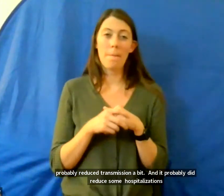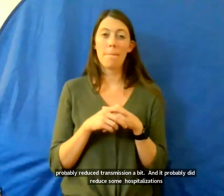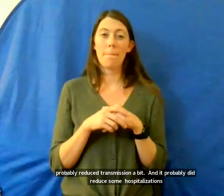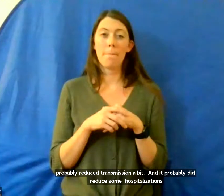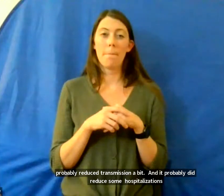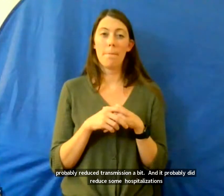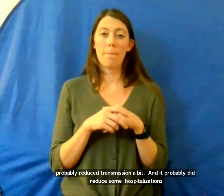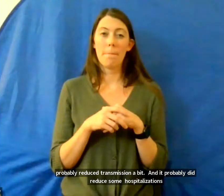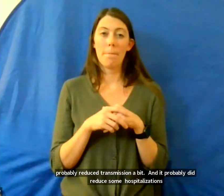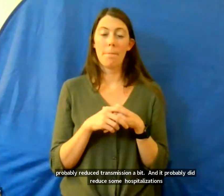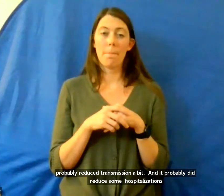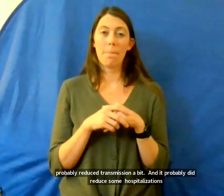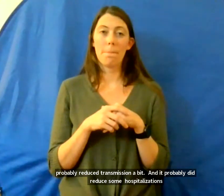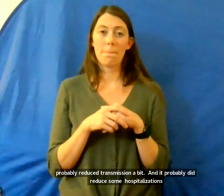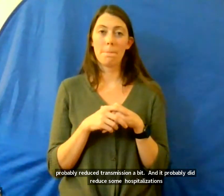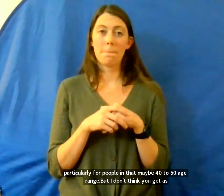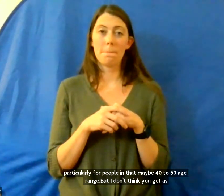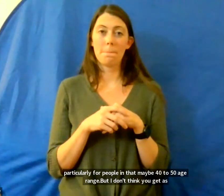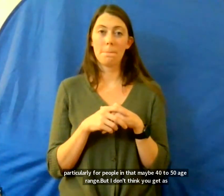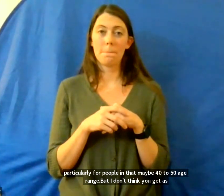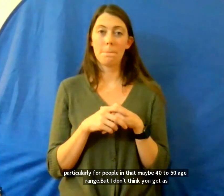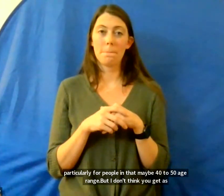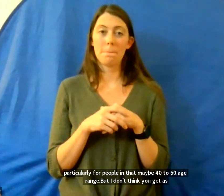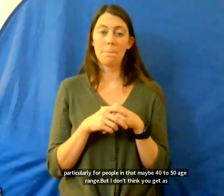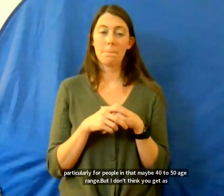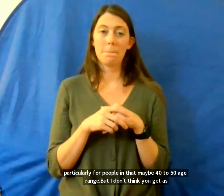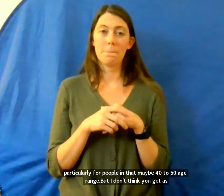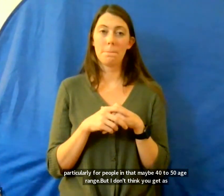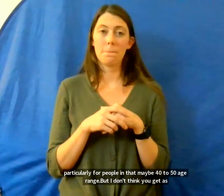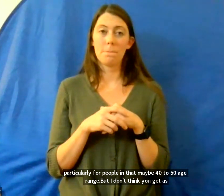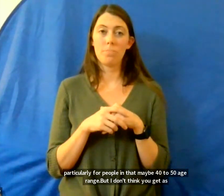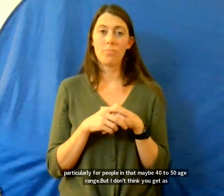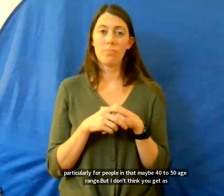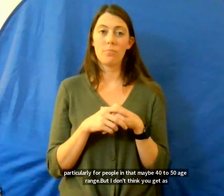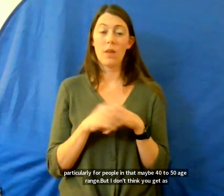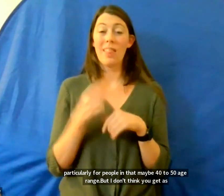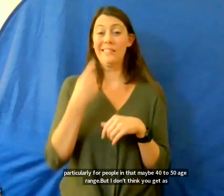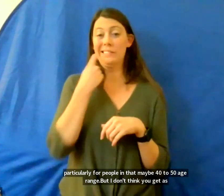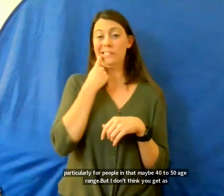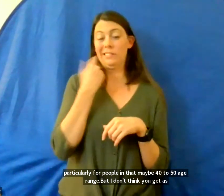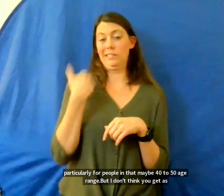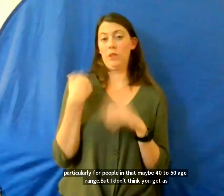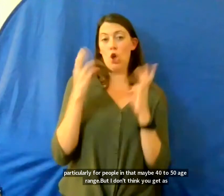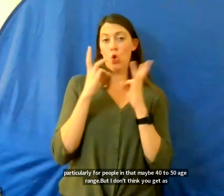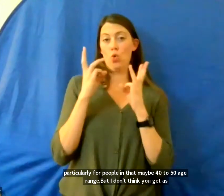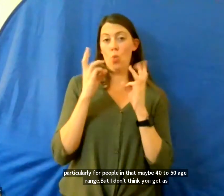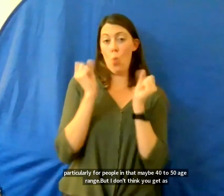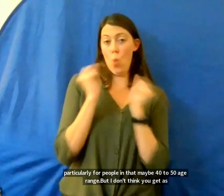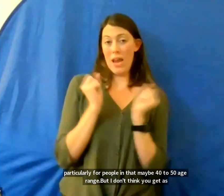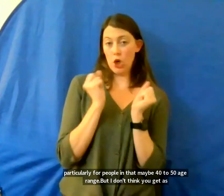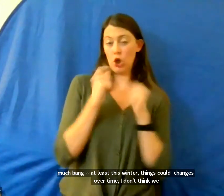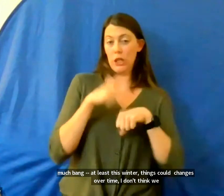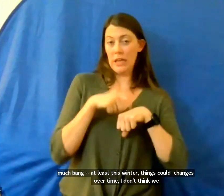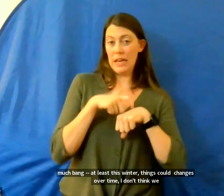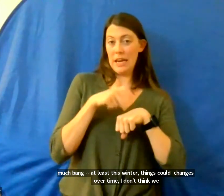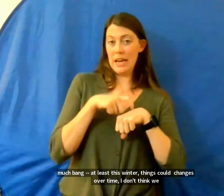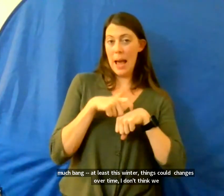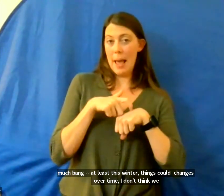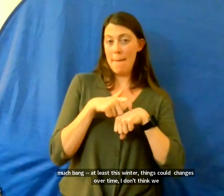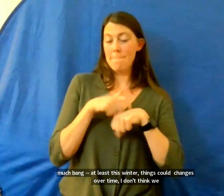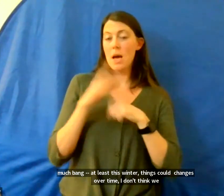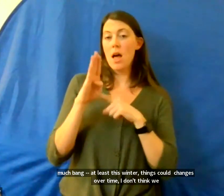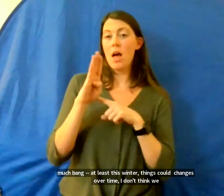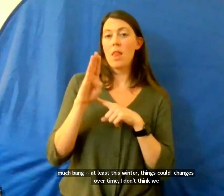get as much bang for your buck, at least this winter. Things could change over time. I don't think we got the